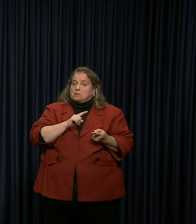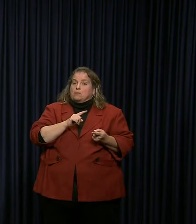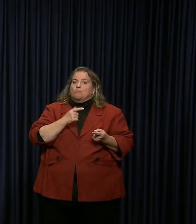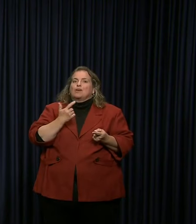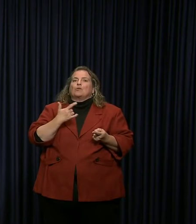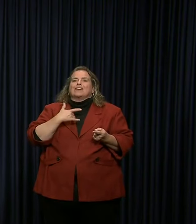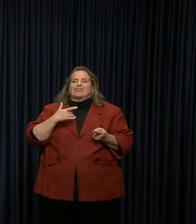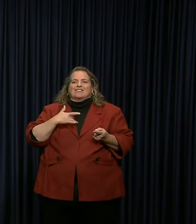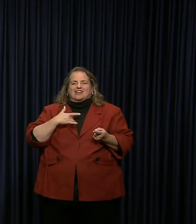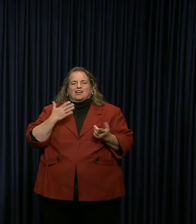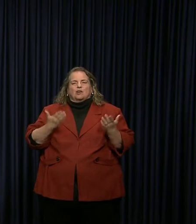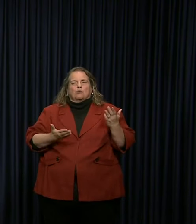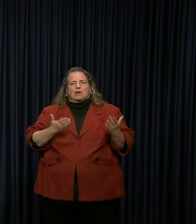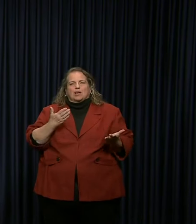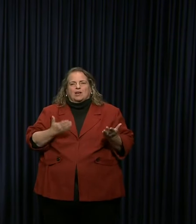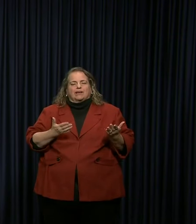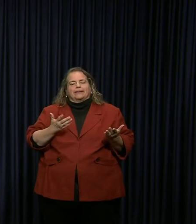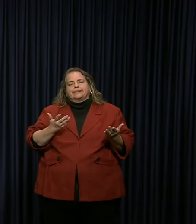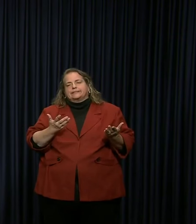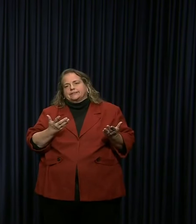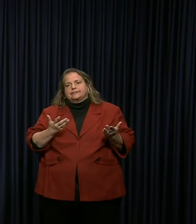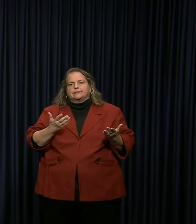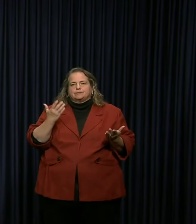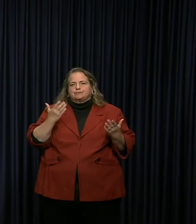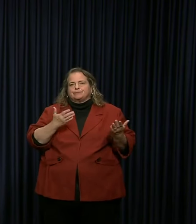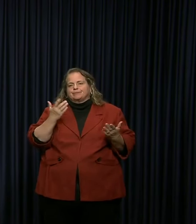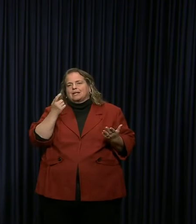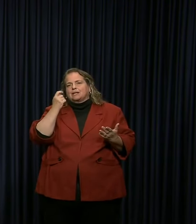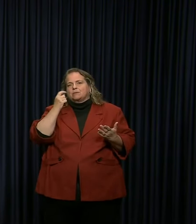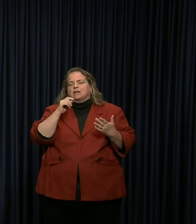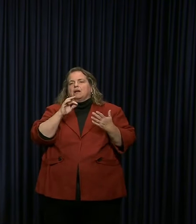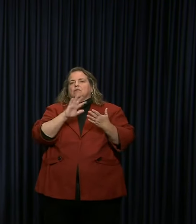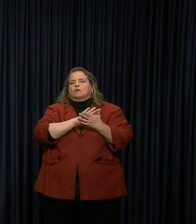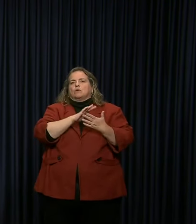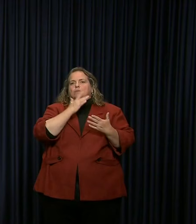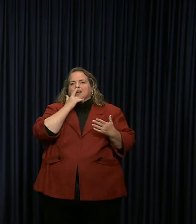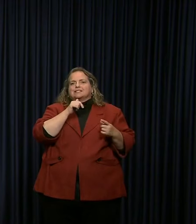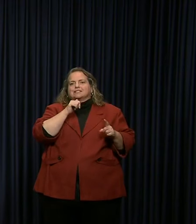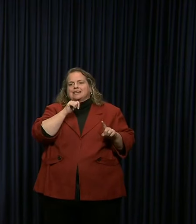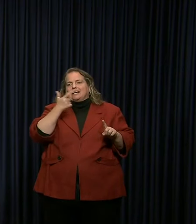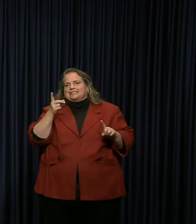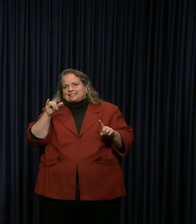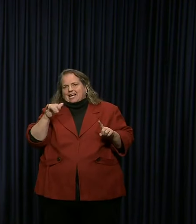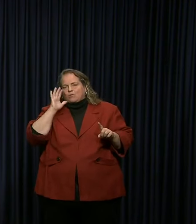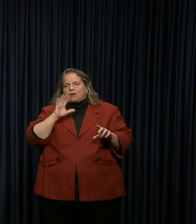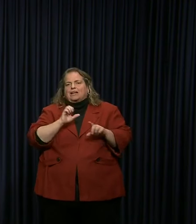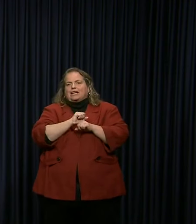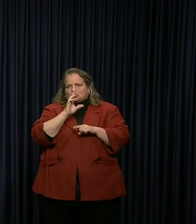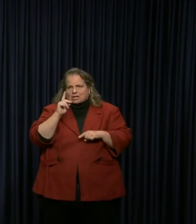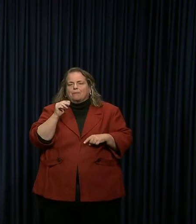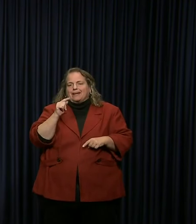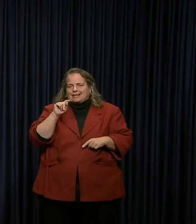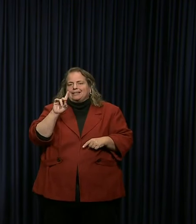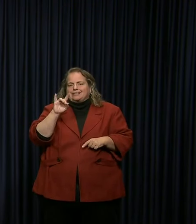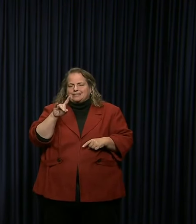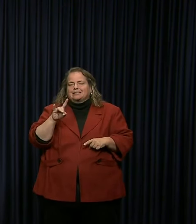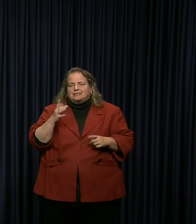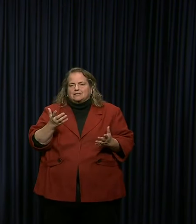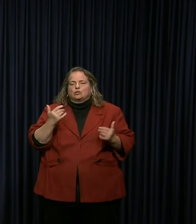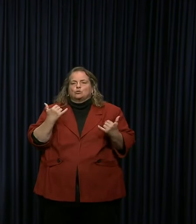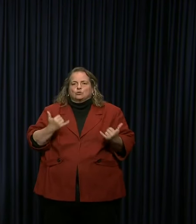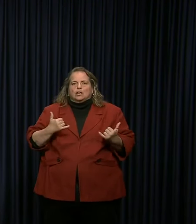we believe that it was probably an aberration, and that the next day would catch up for it, and it has. So